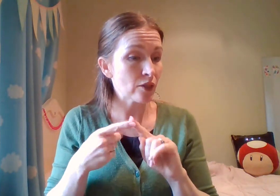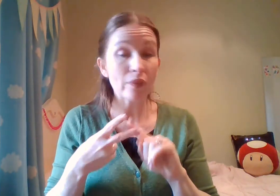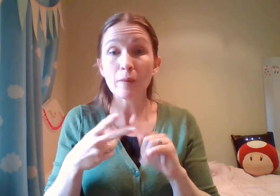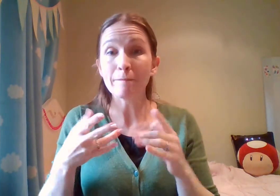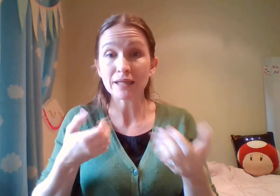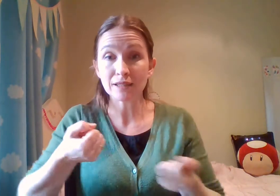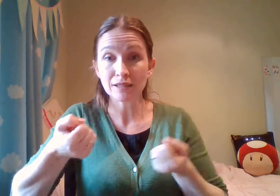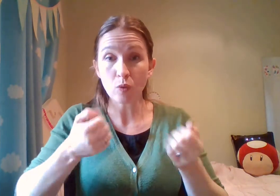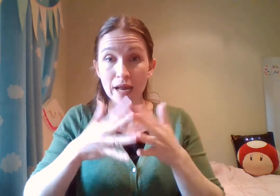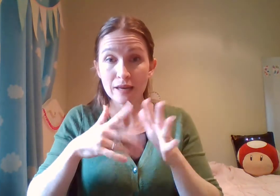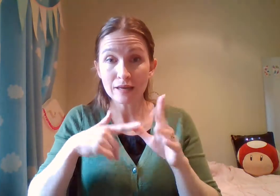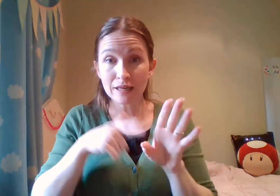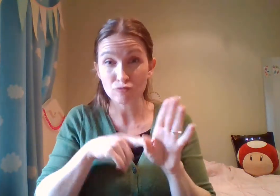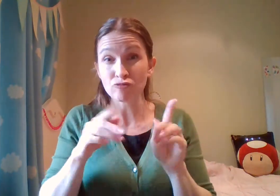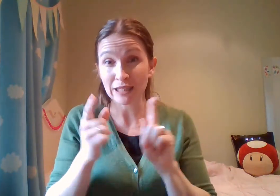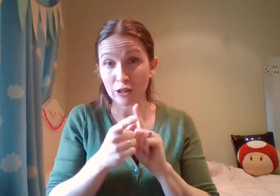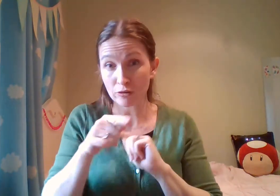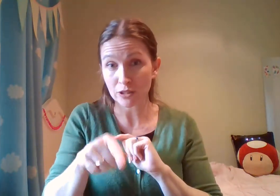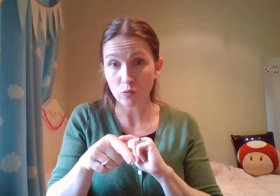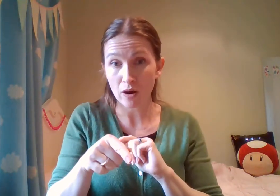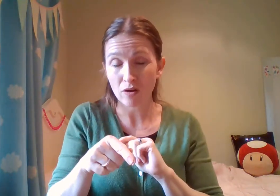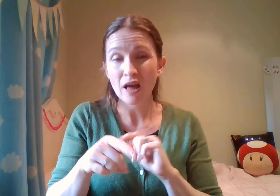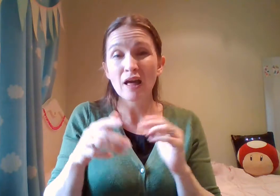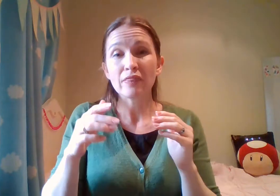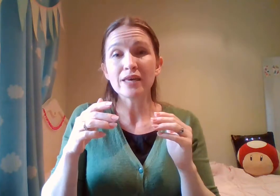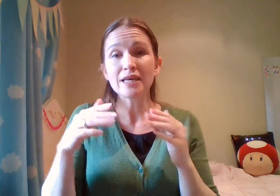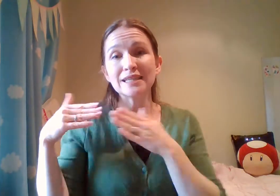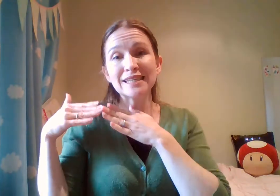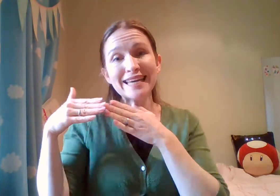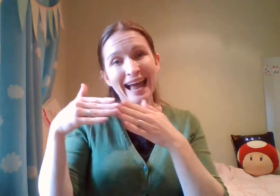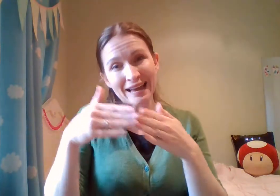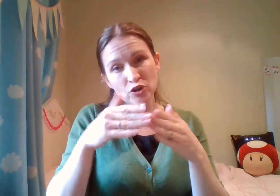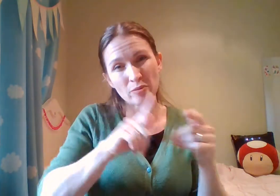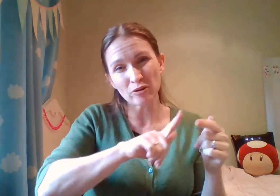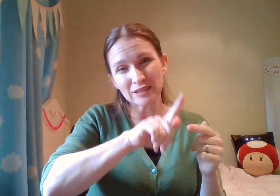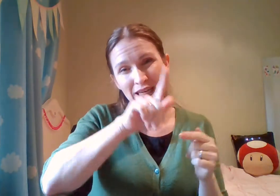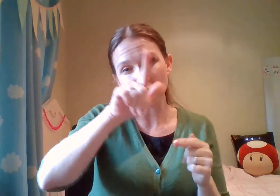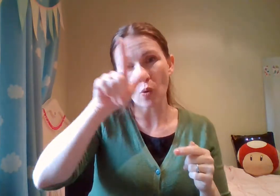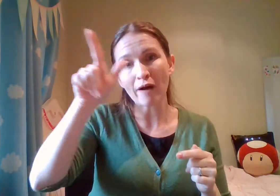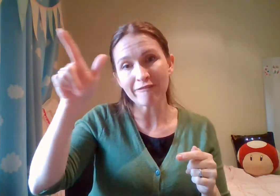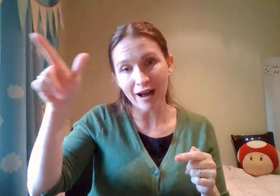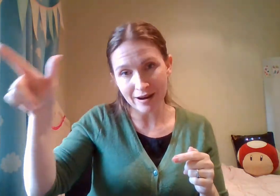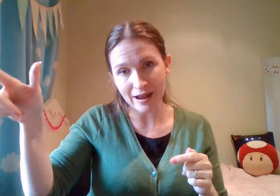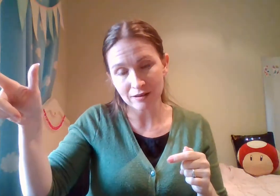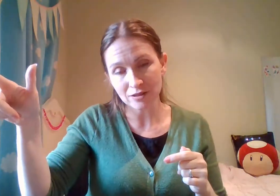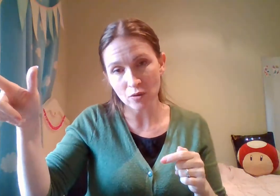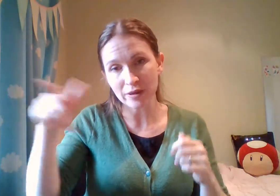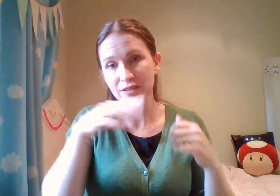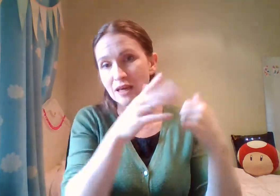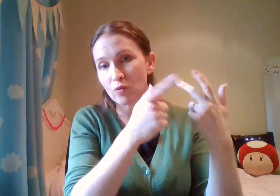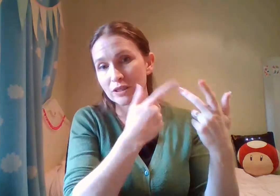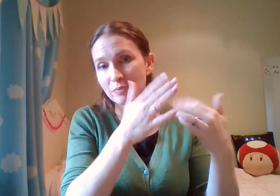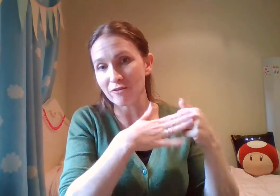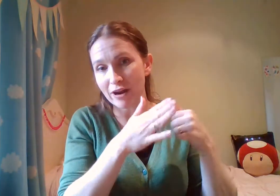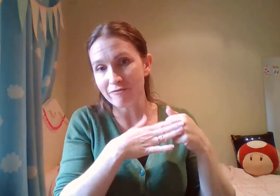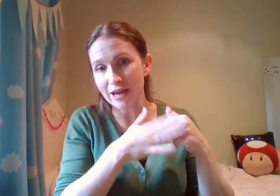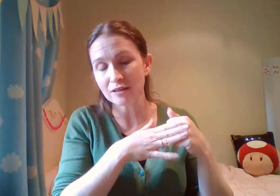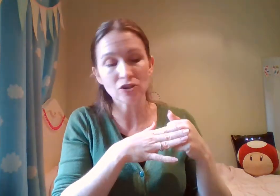the busway is really close as well. The City Cat terminal is actually quite far now, so because the other one's being renovated. So